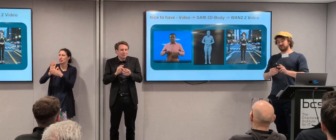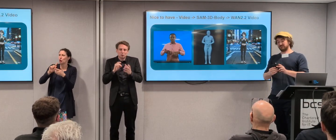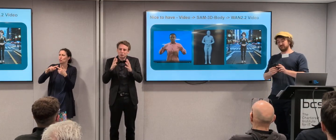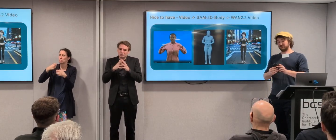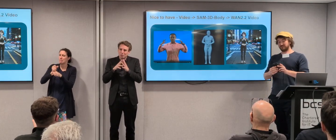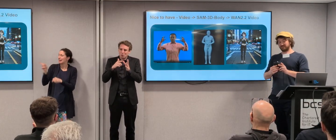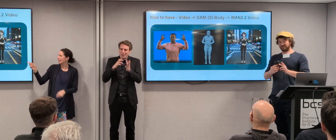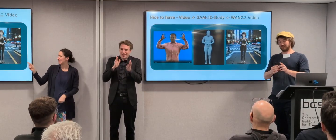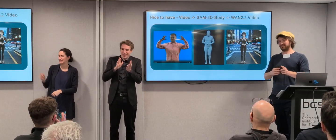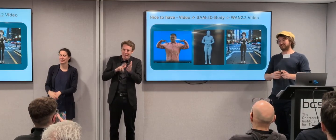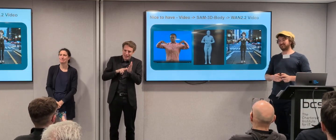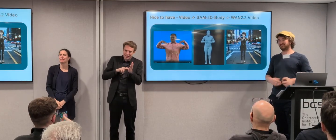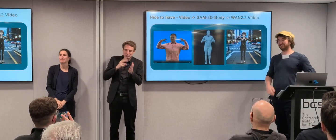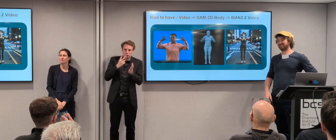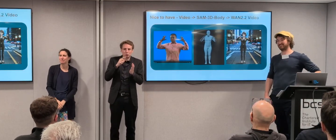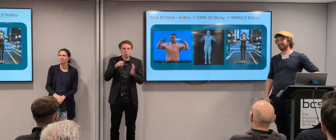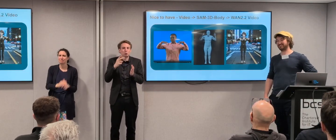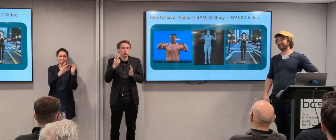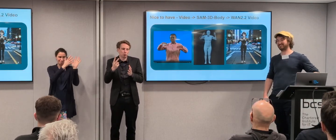right.